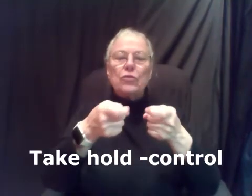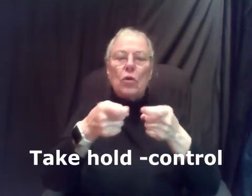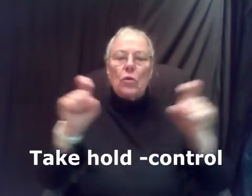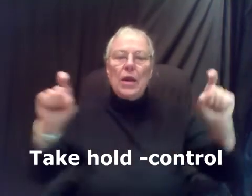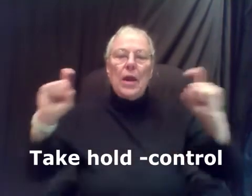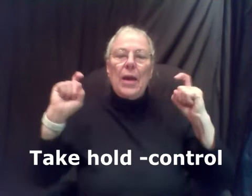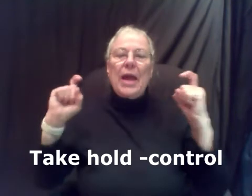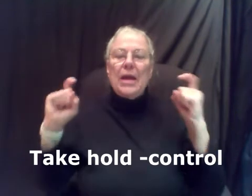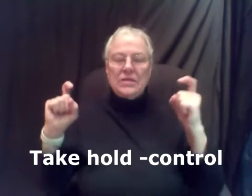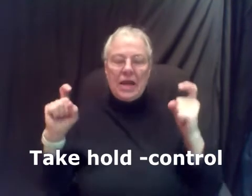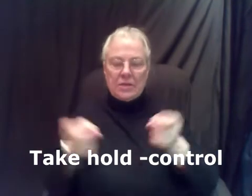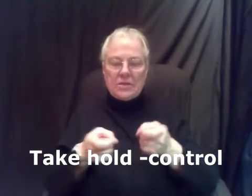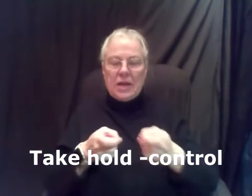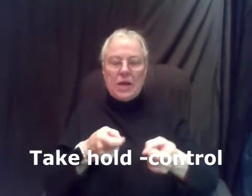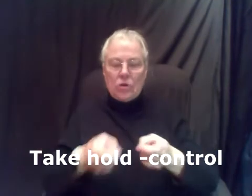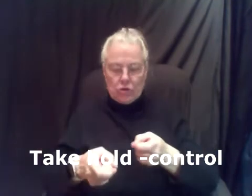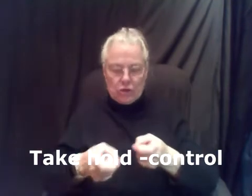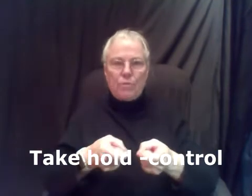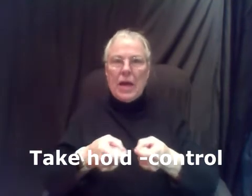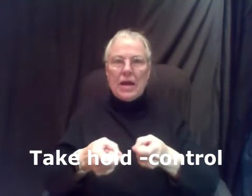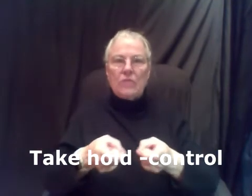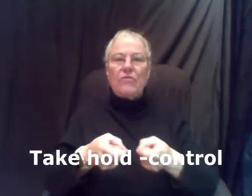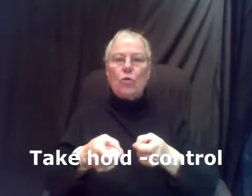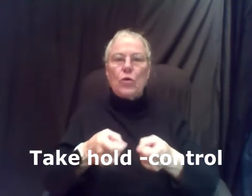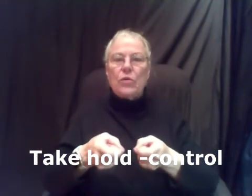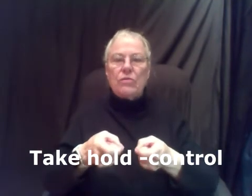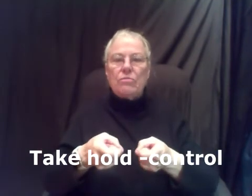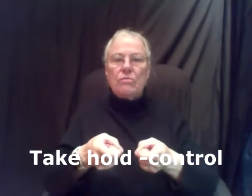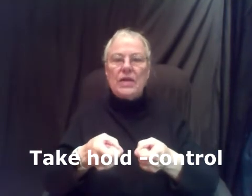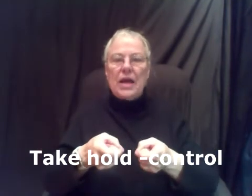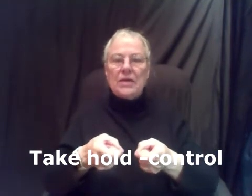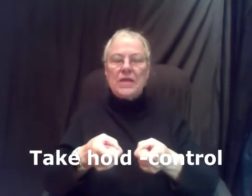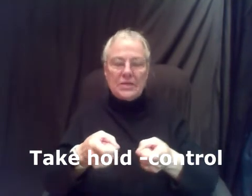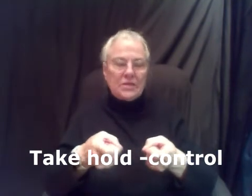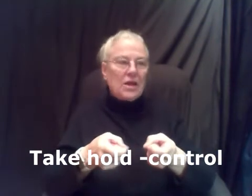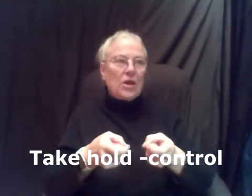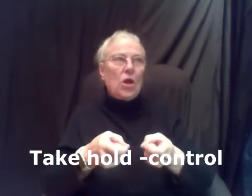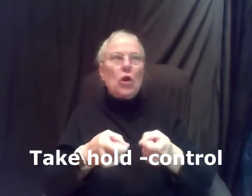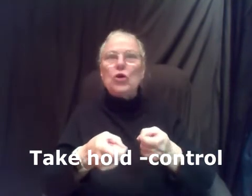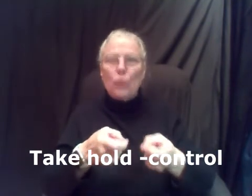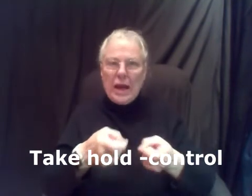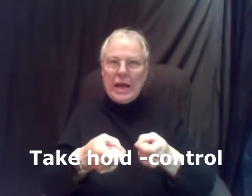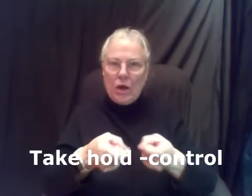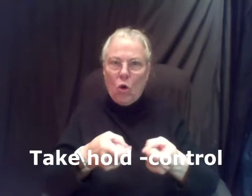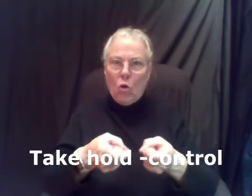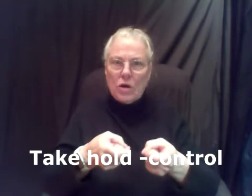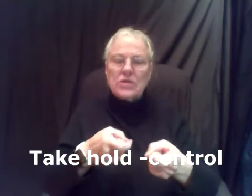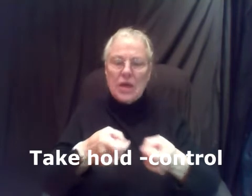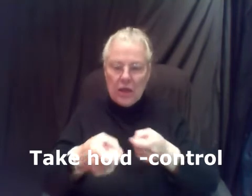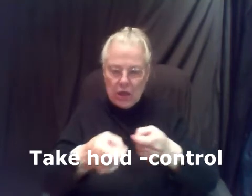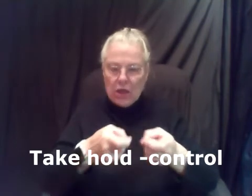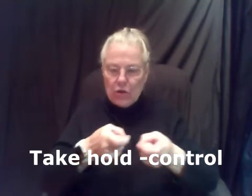control. X hands, and you're just back and forth with the X hands. It's like you're reining a horse.